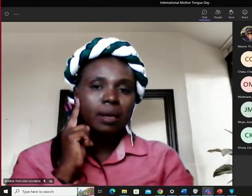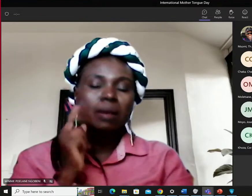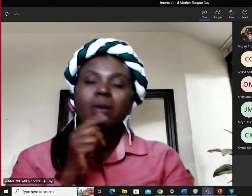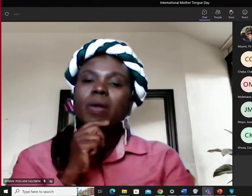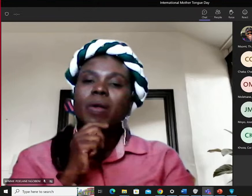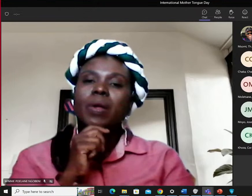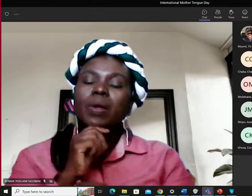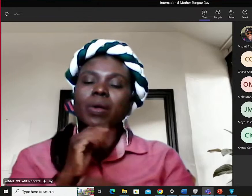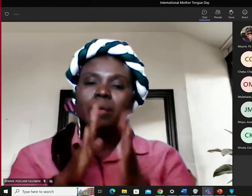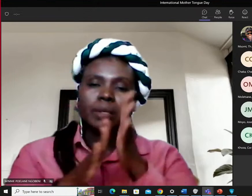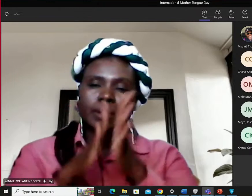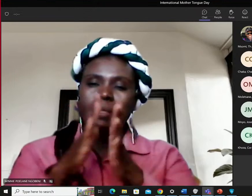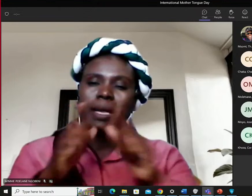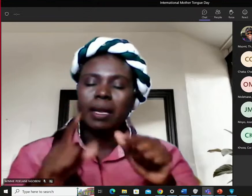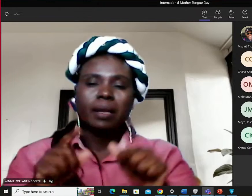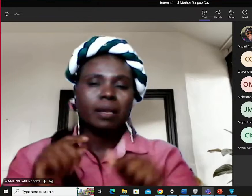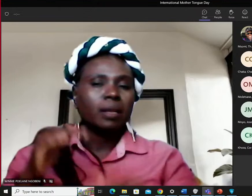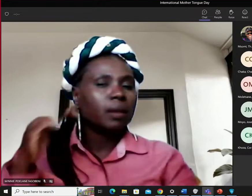parent,